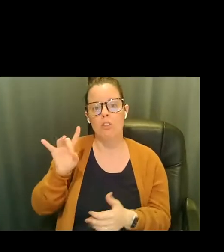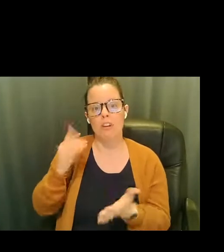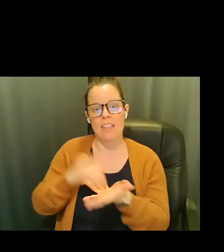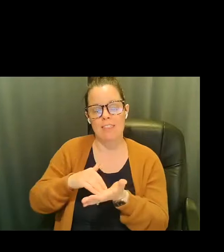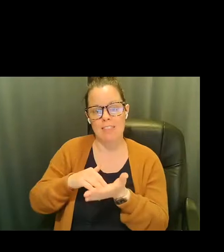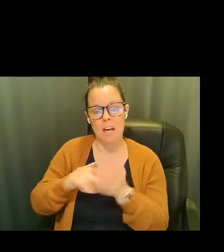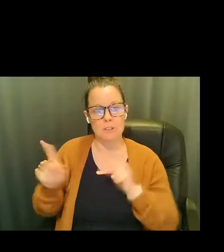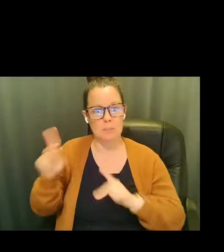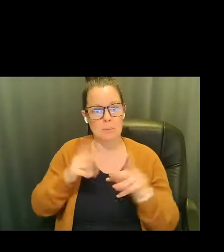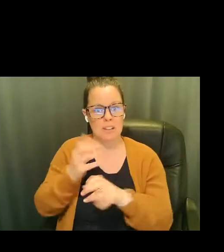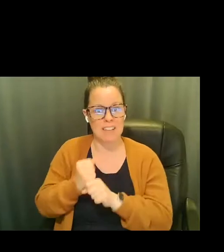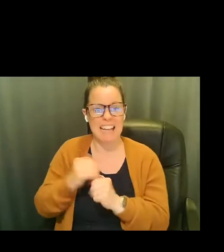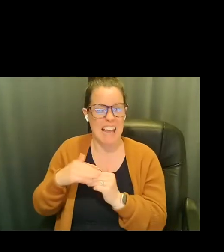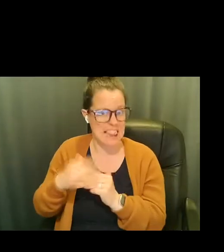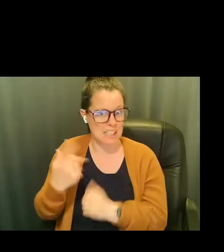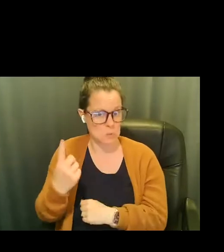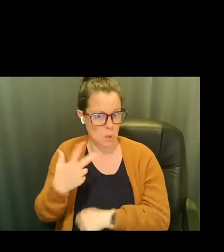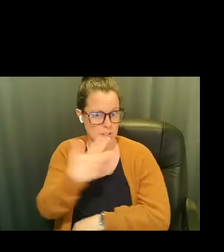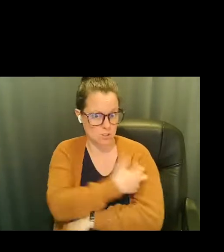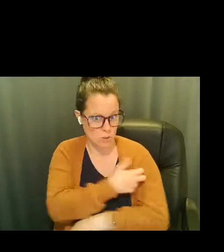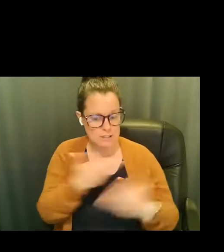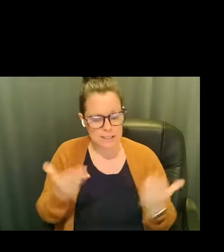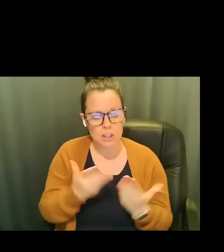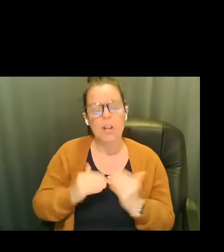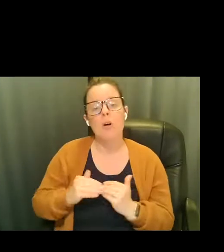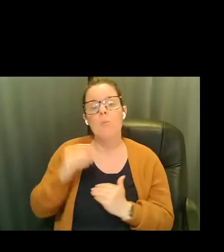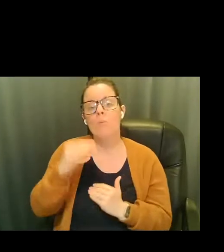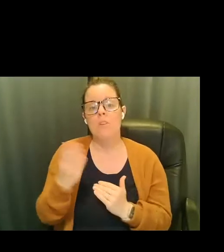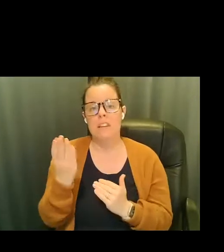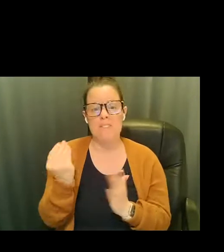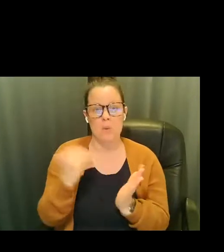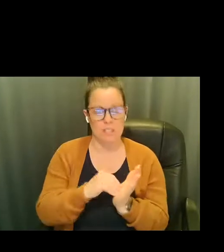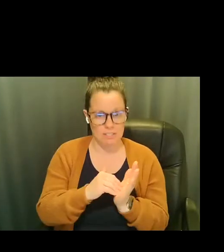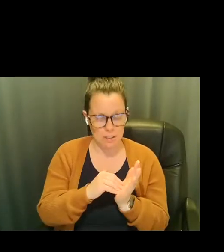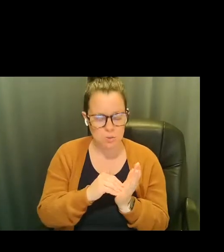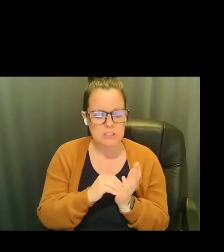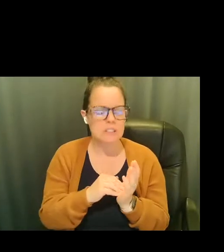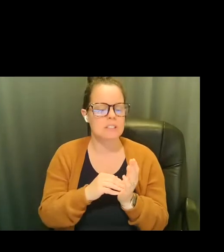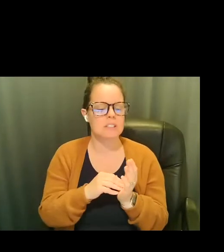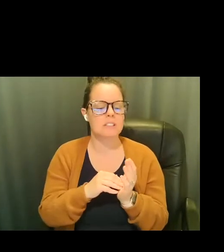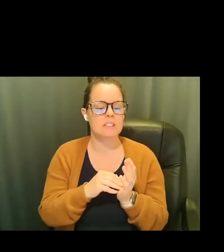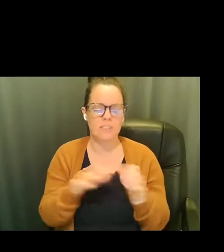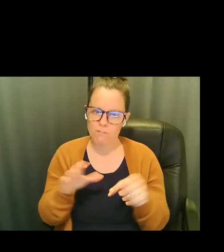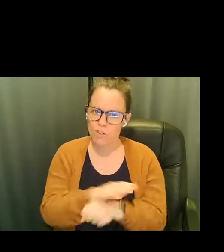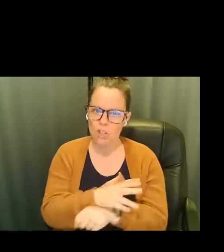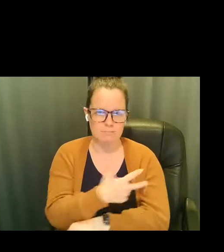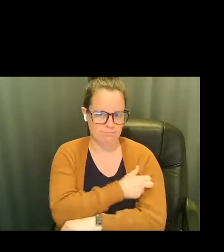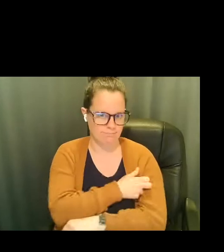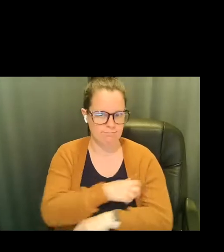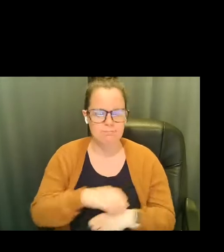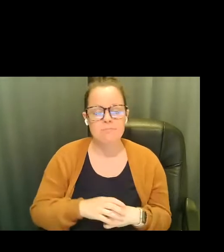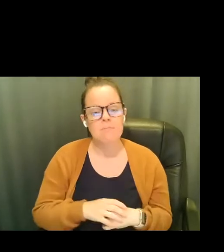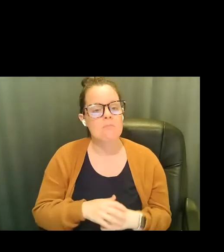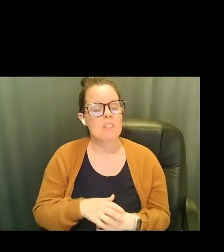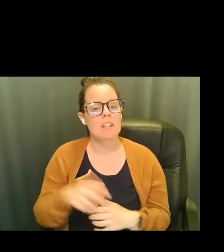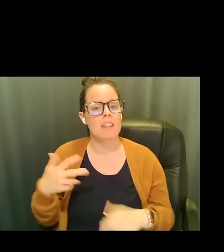least one dose here in Rock Island County, and more than 14,000 have been fully vaccinated. This